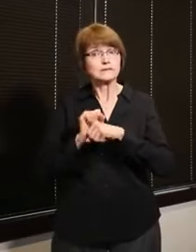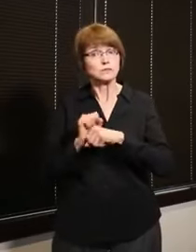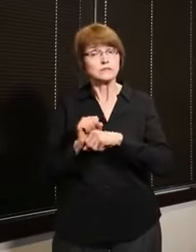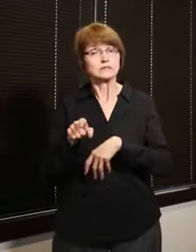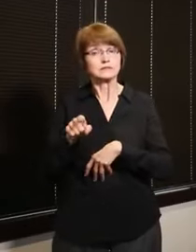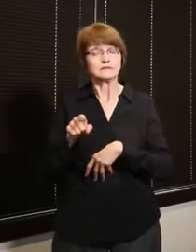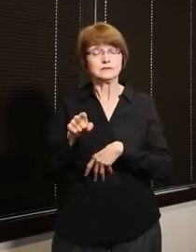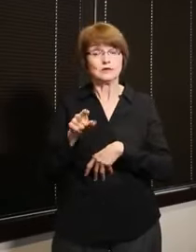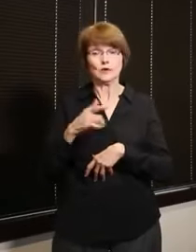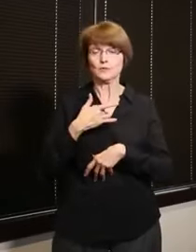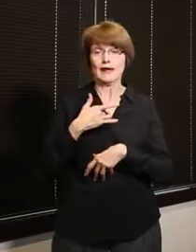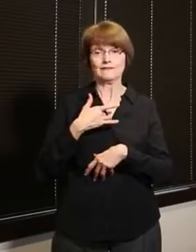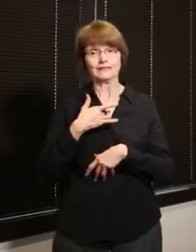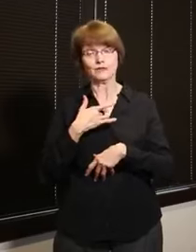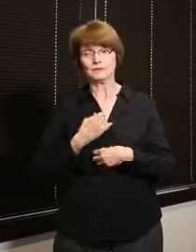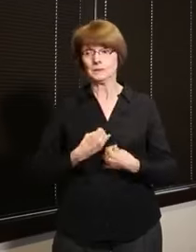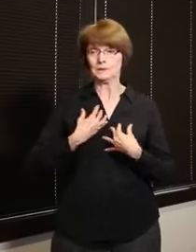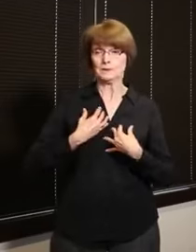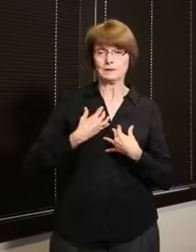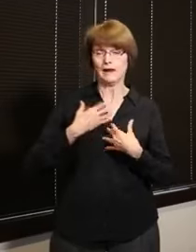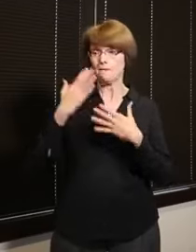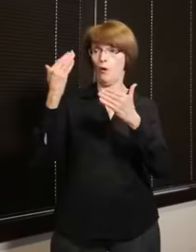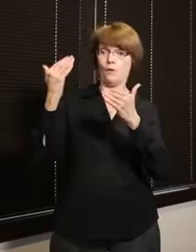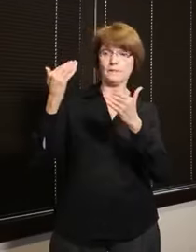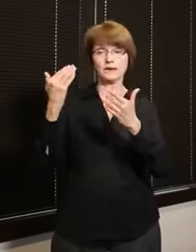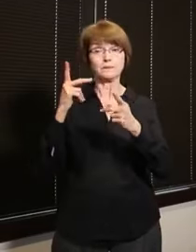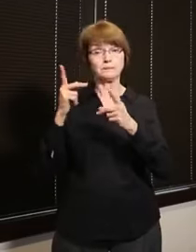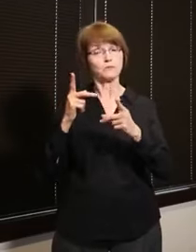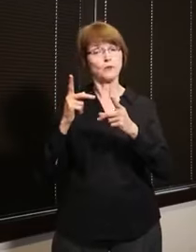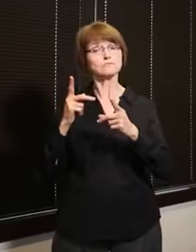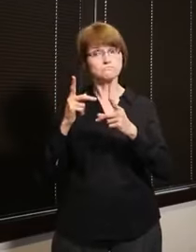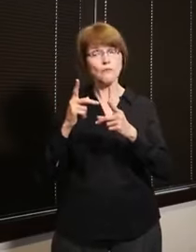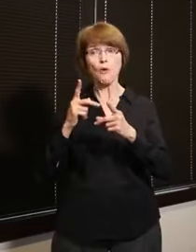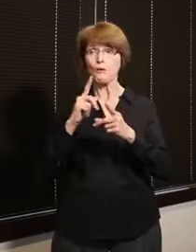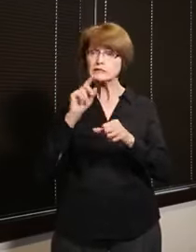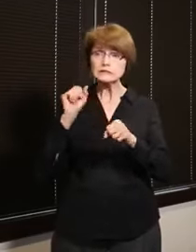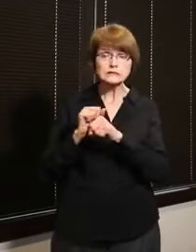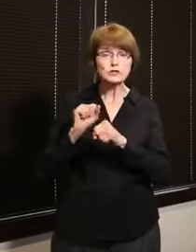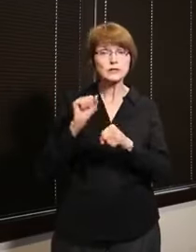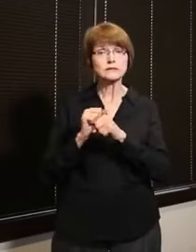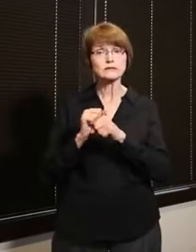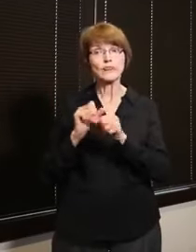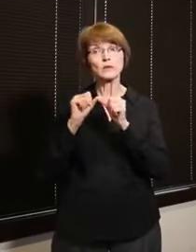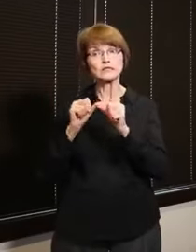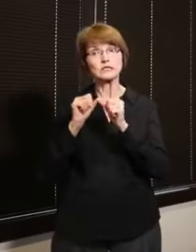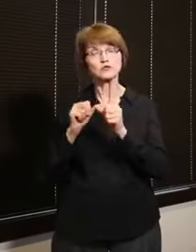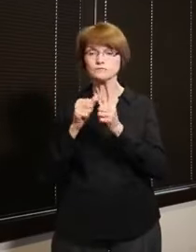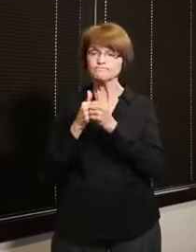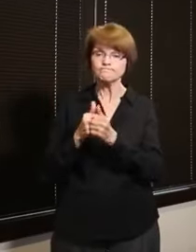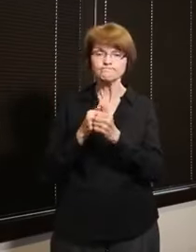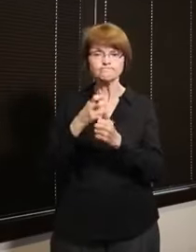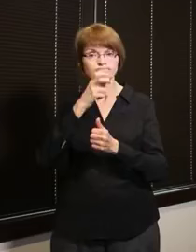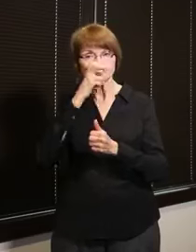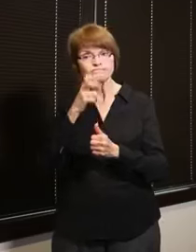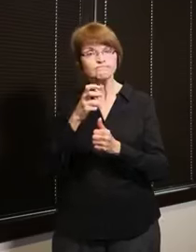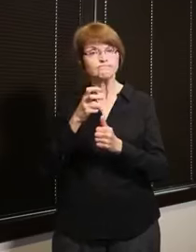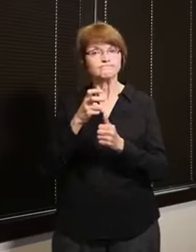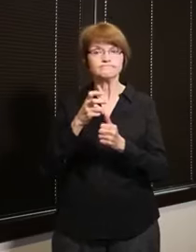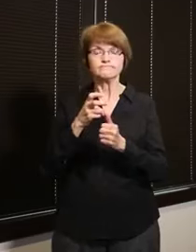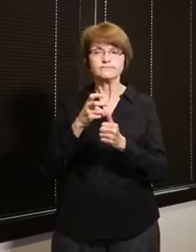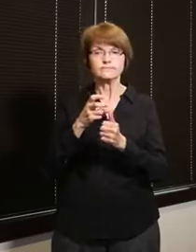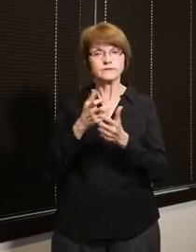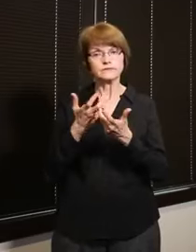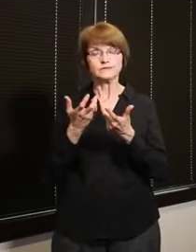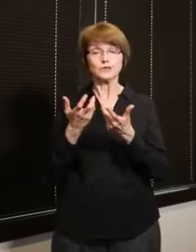that makes me hopeful that people are taking this seriously and that they will continue to take it seriously moving forward. So we